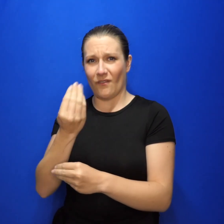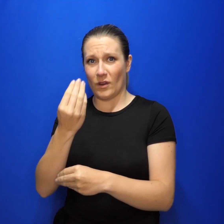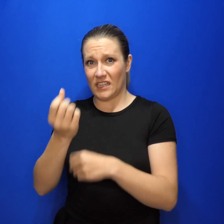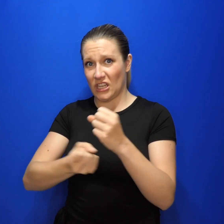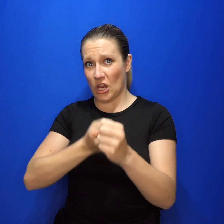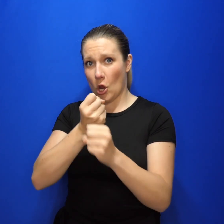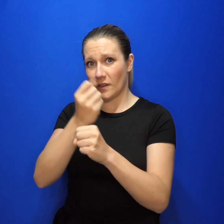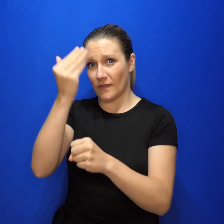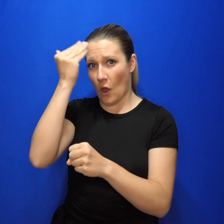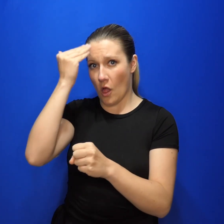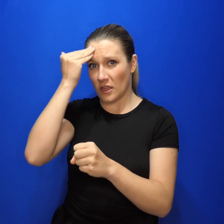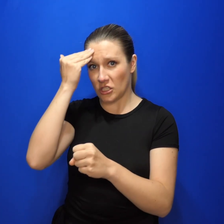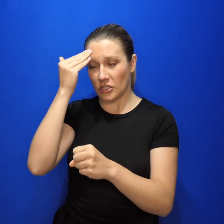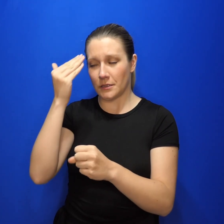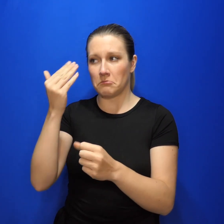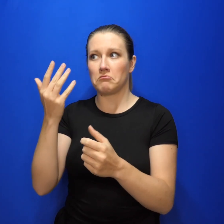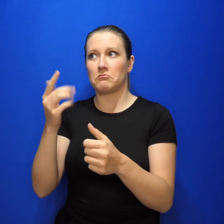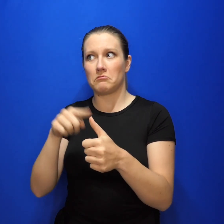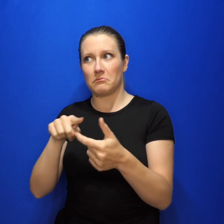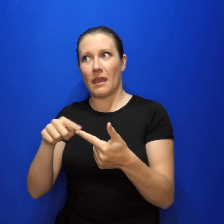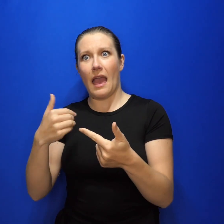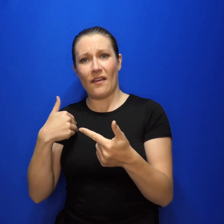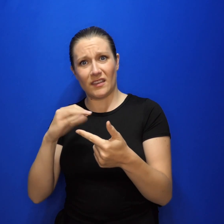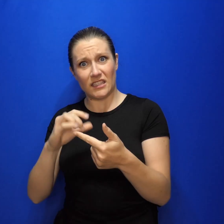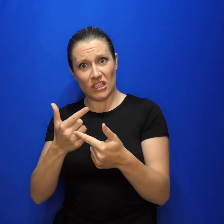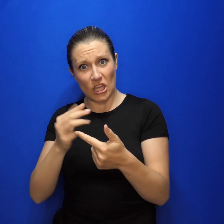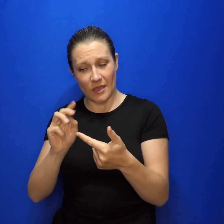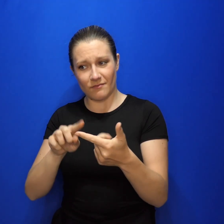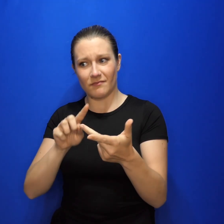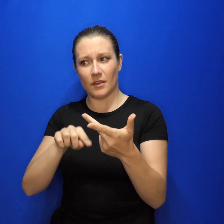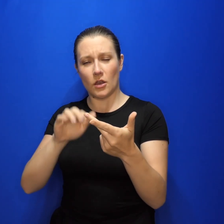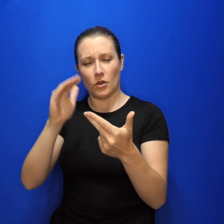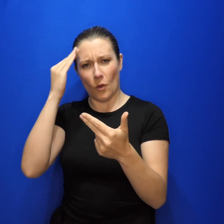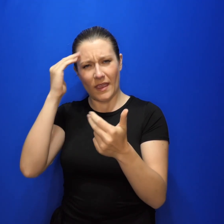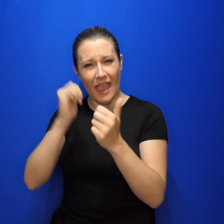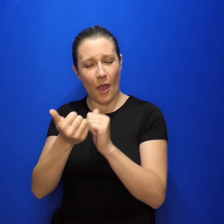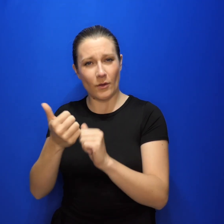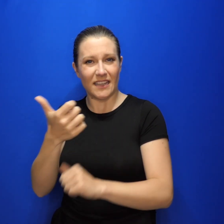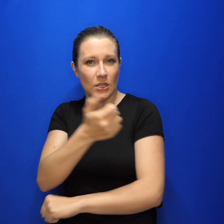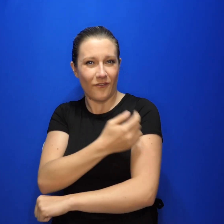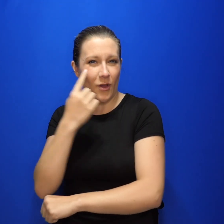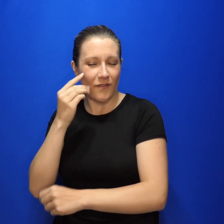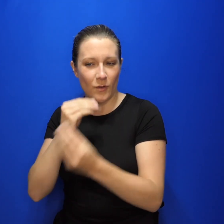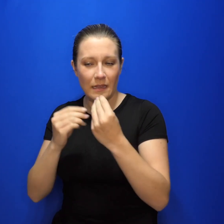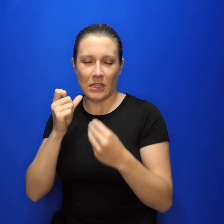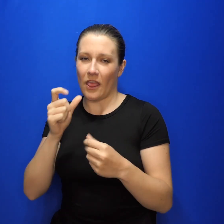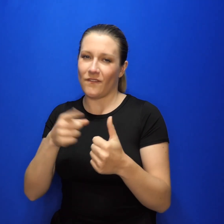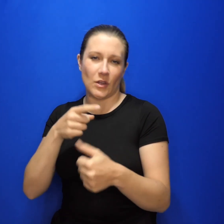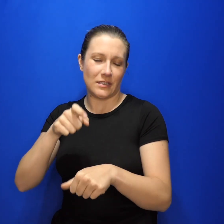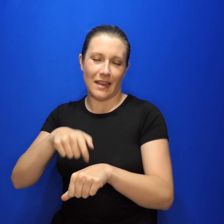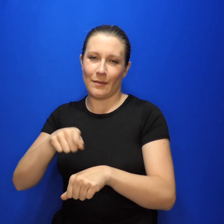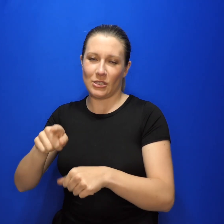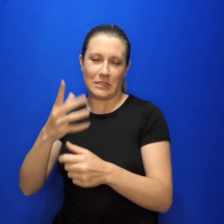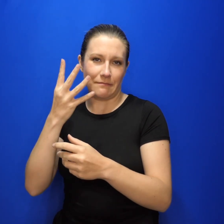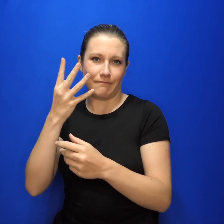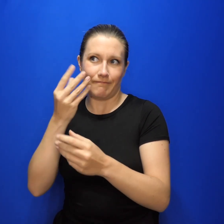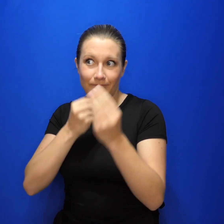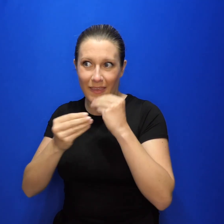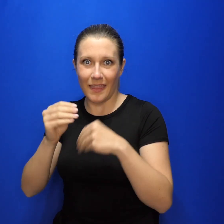14 years of knowledge, having a CGM, knowing how to bolus for food. It's not the first time she had macaroni and cheese. There's all